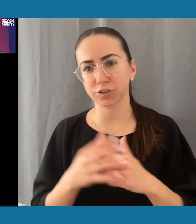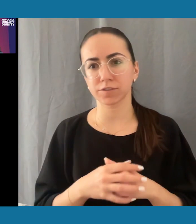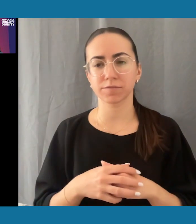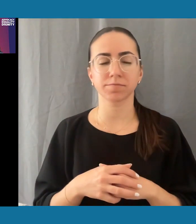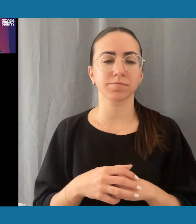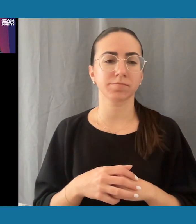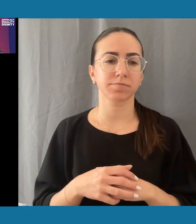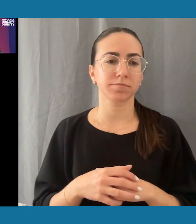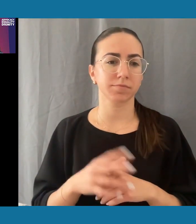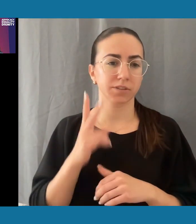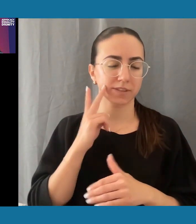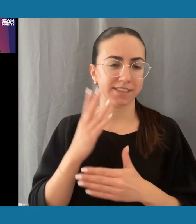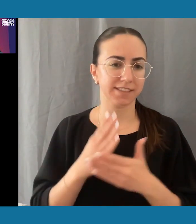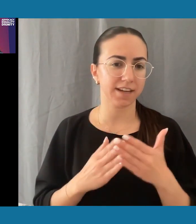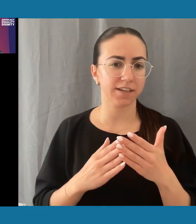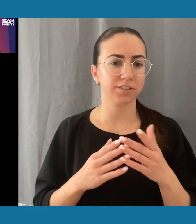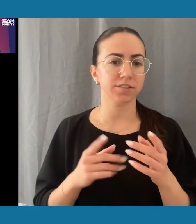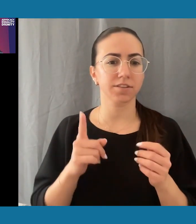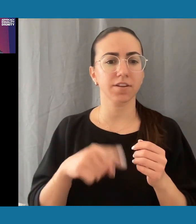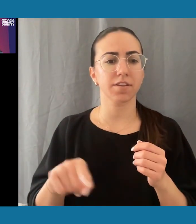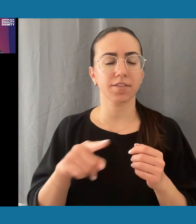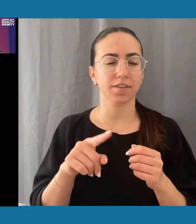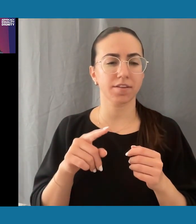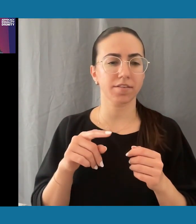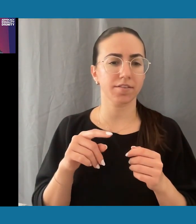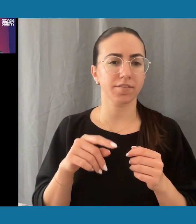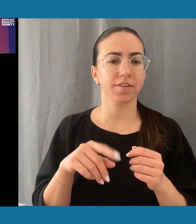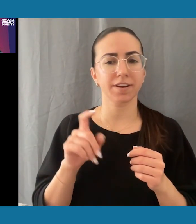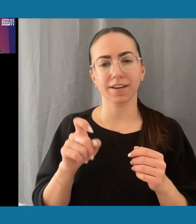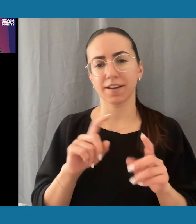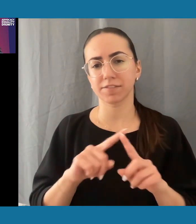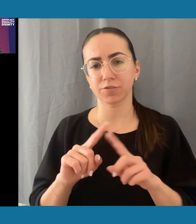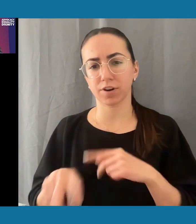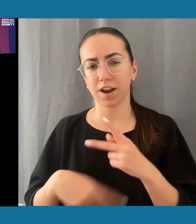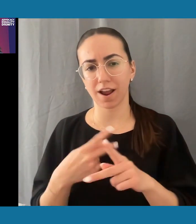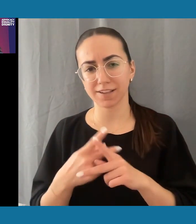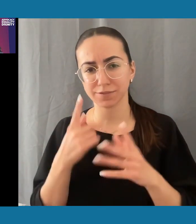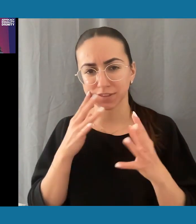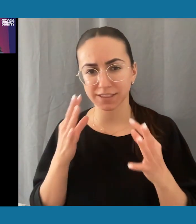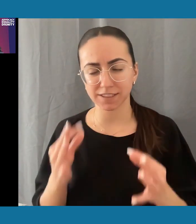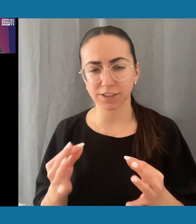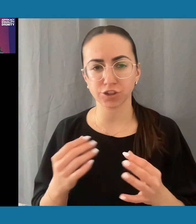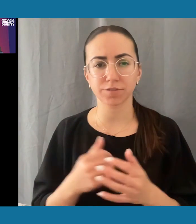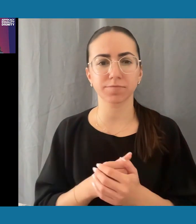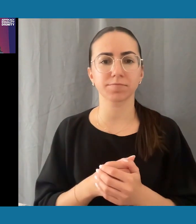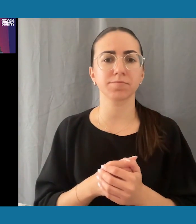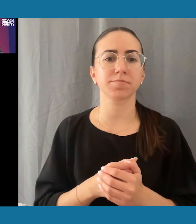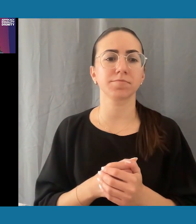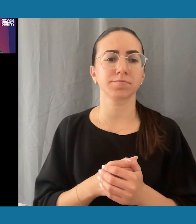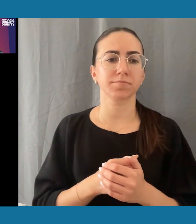the types of decisions they want help with, health care, financial. You see another section where